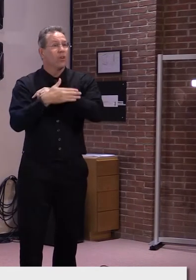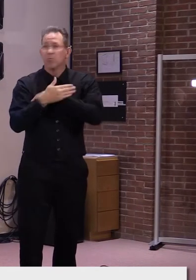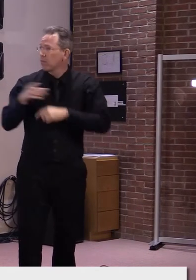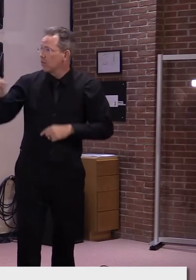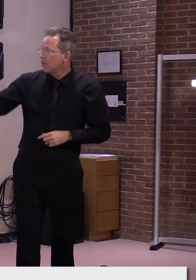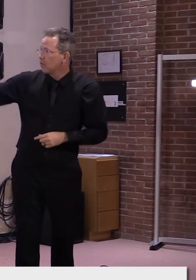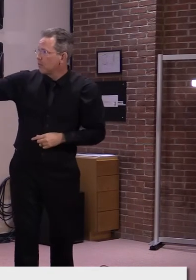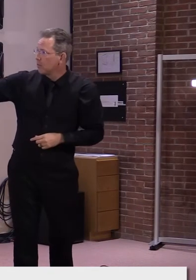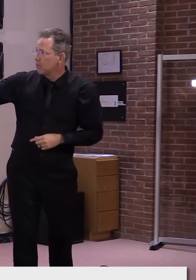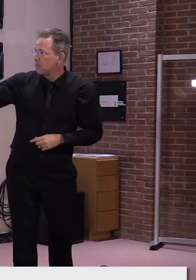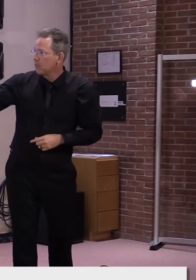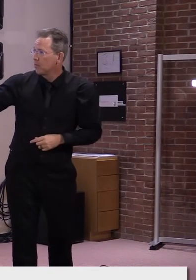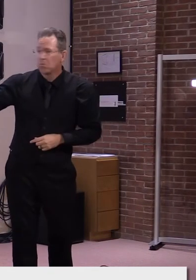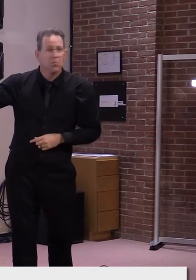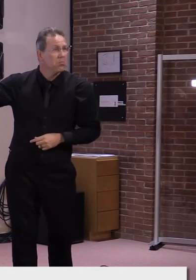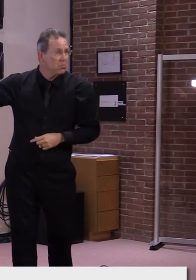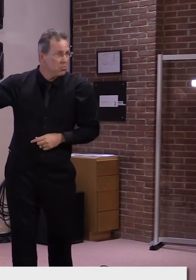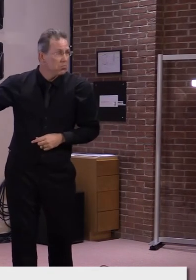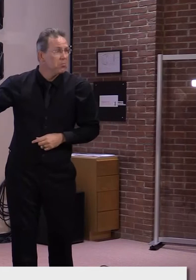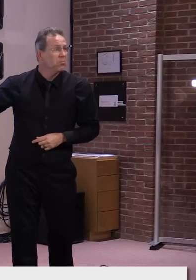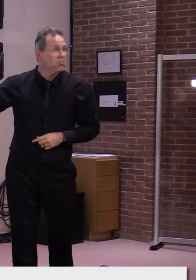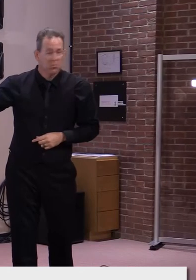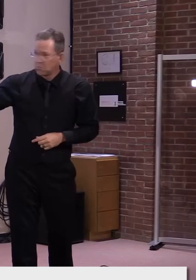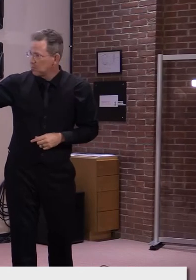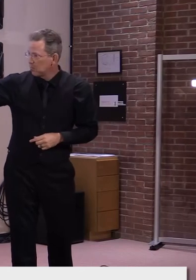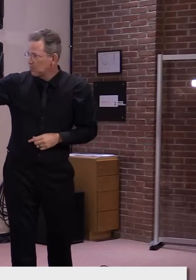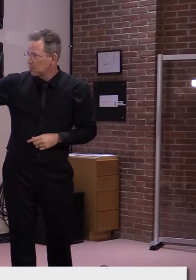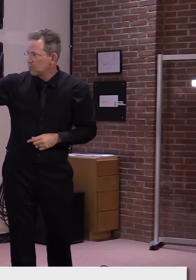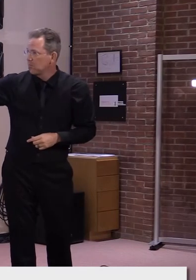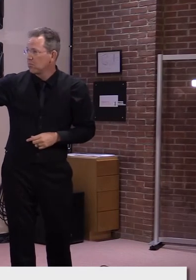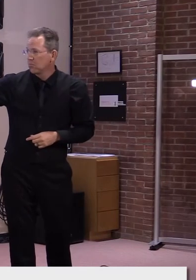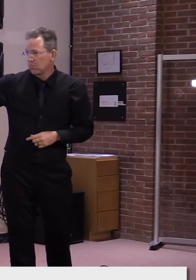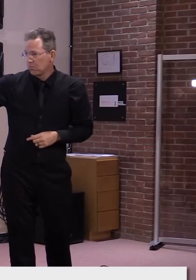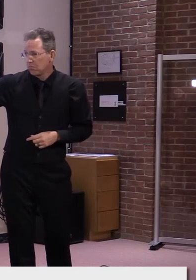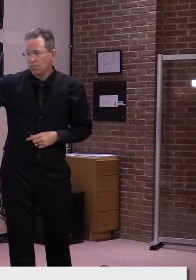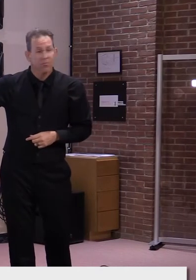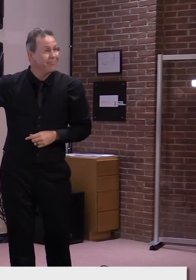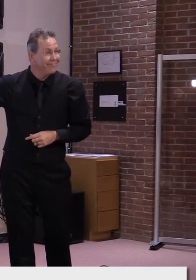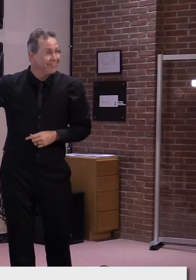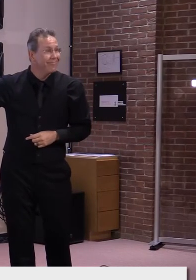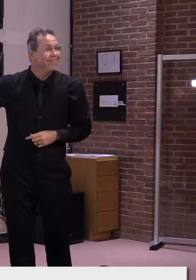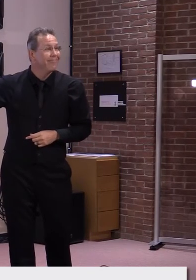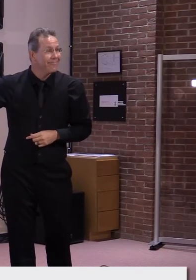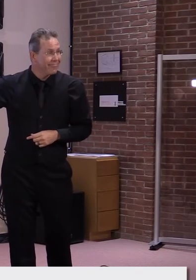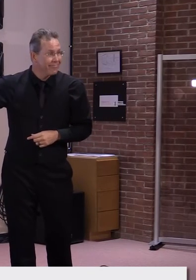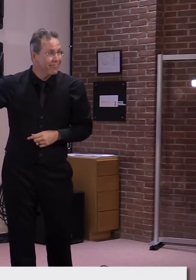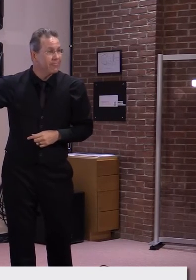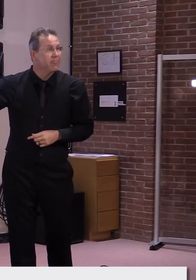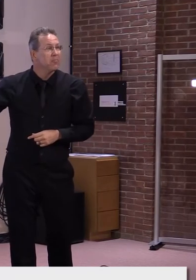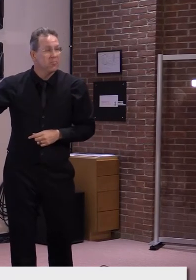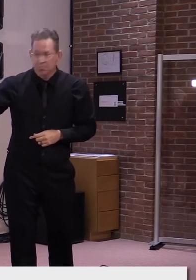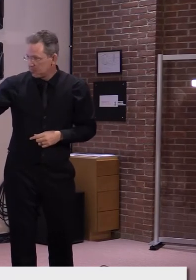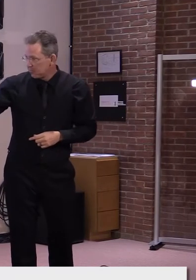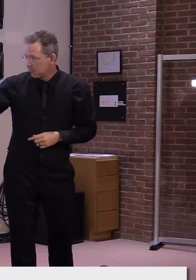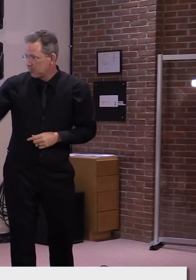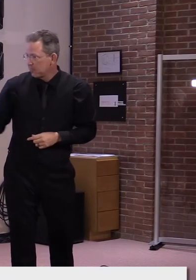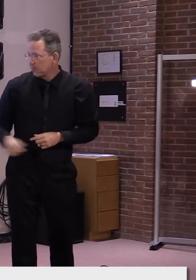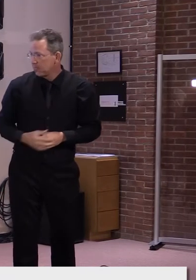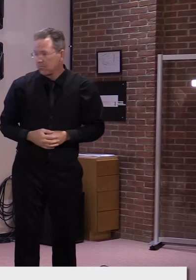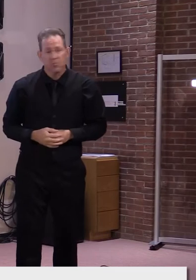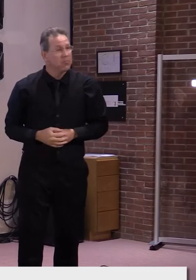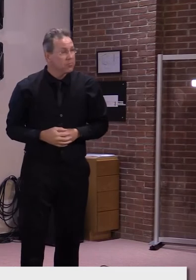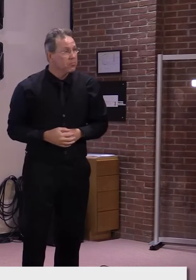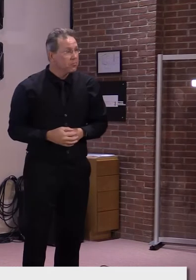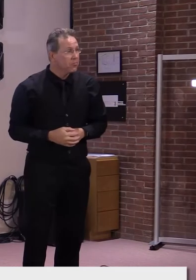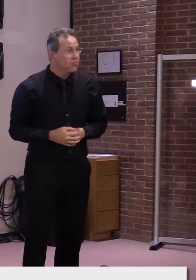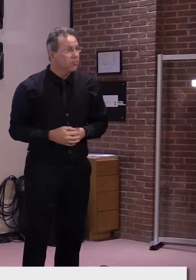Rutland, Killington Resort, the Equinox, and Route 22A Barnstorming in Virgins at